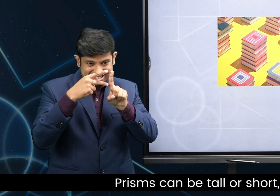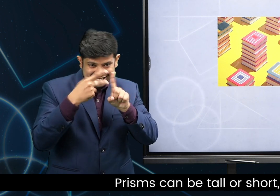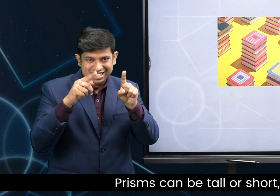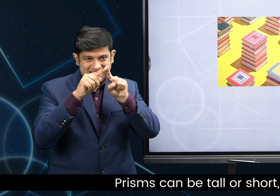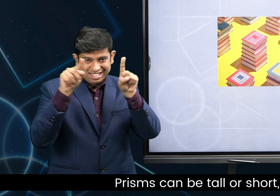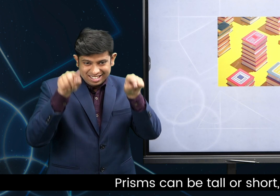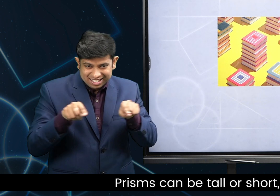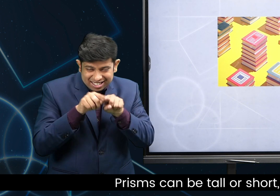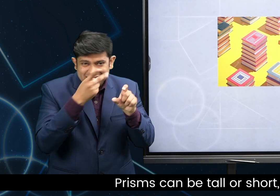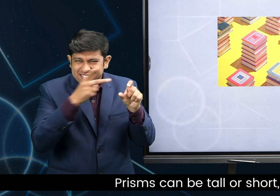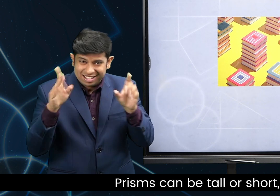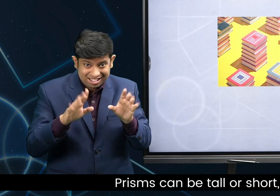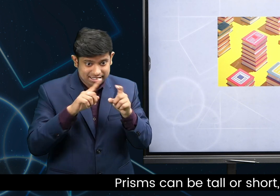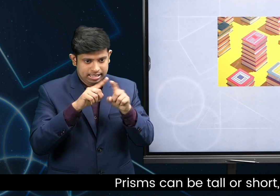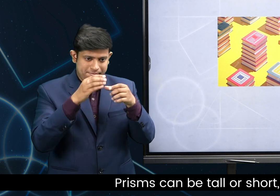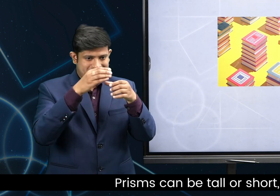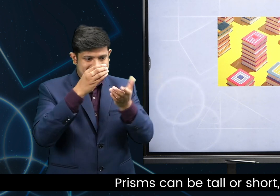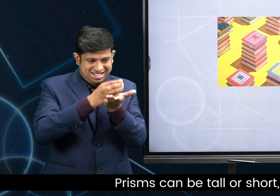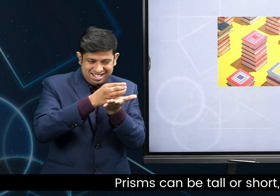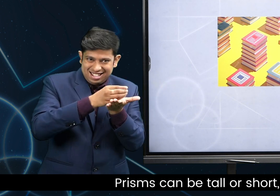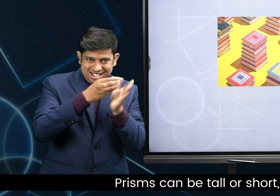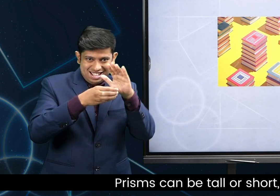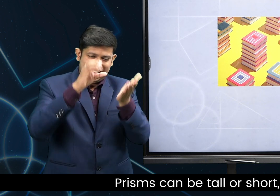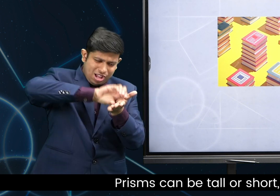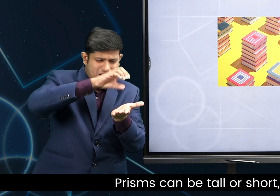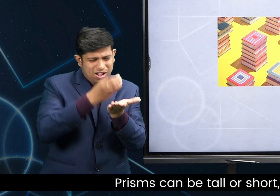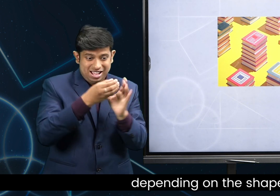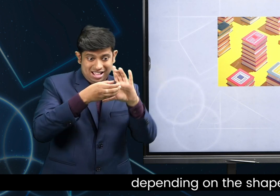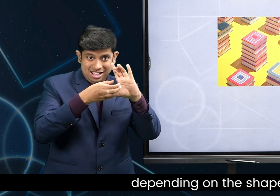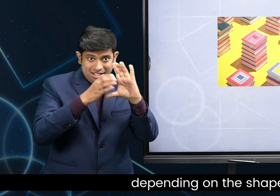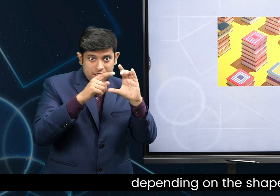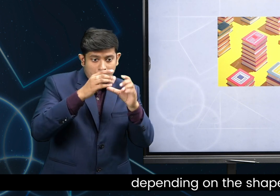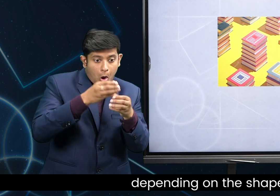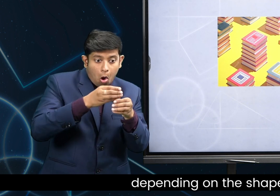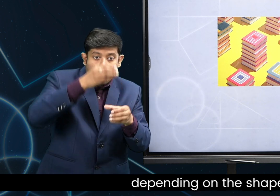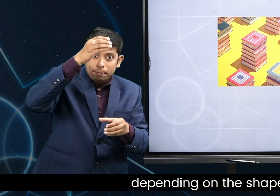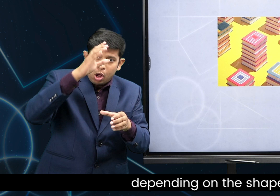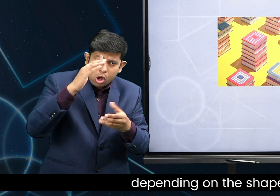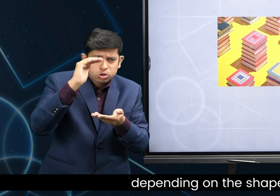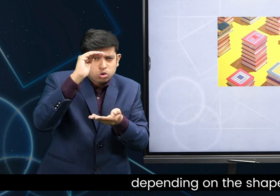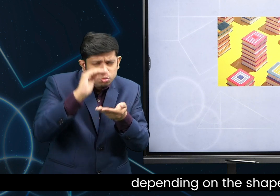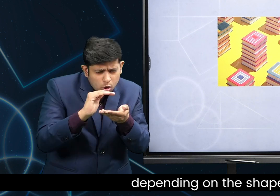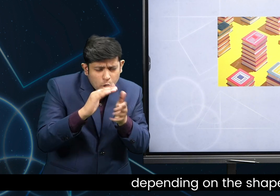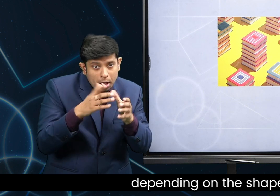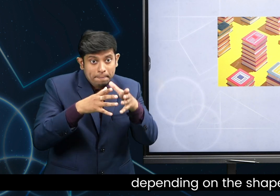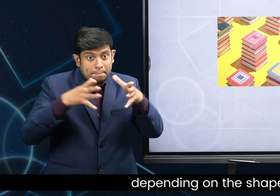Prisms can be tall or short, wide or narrow depending on the shape of the base.